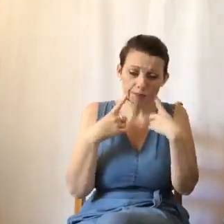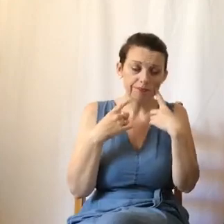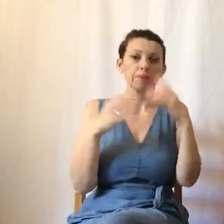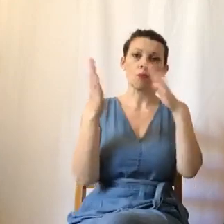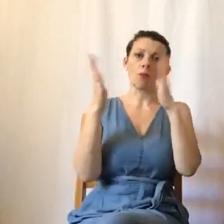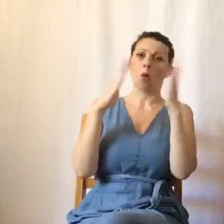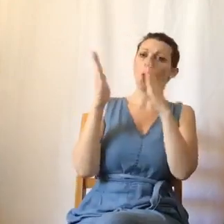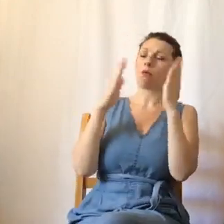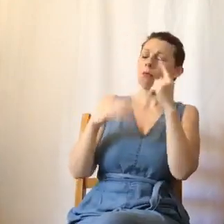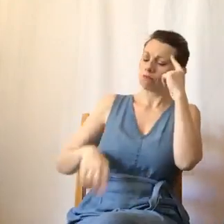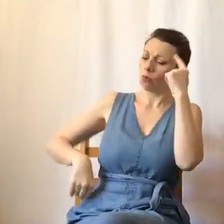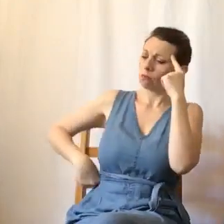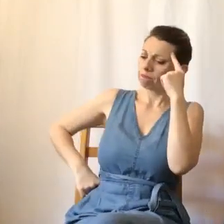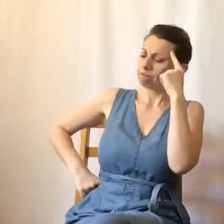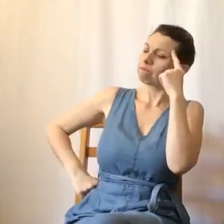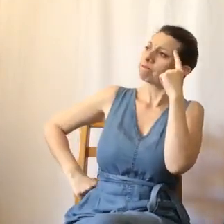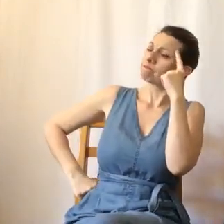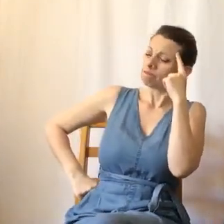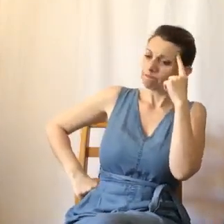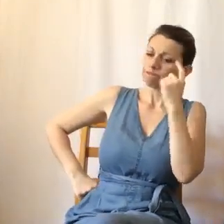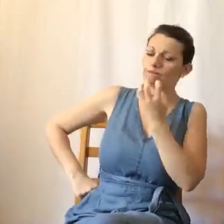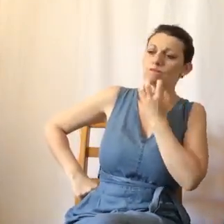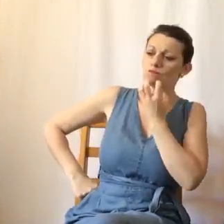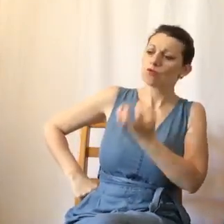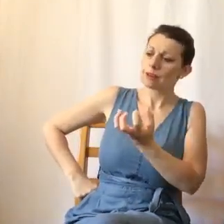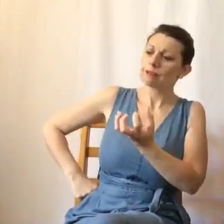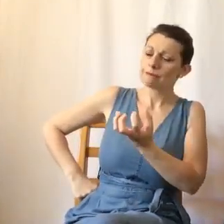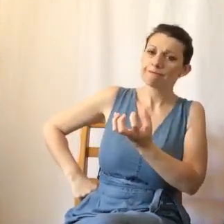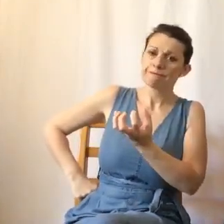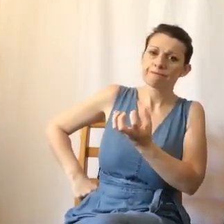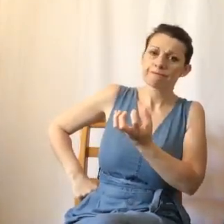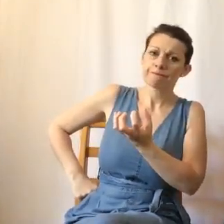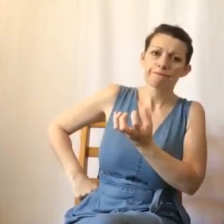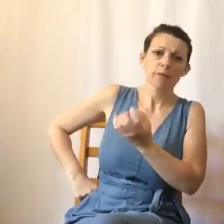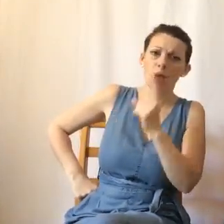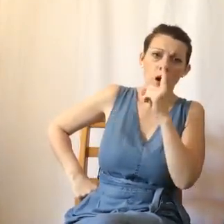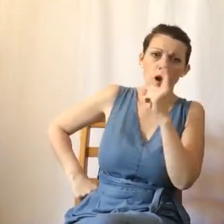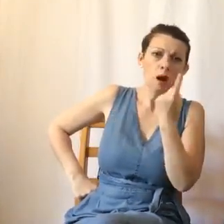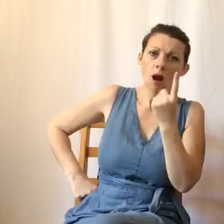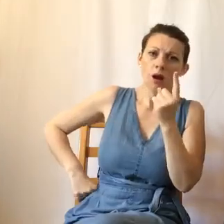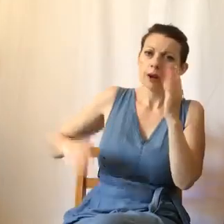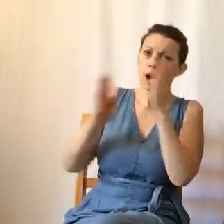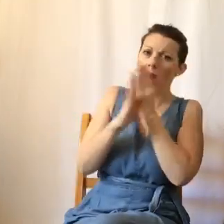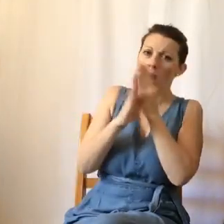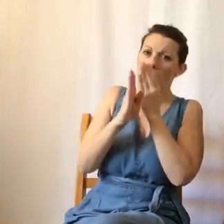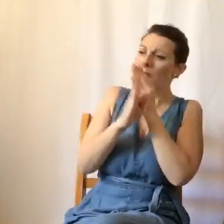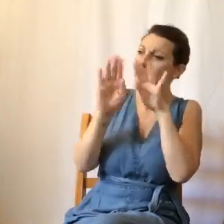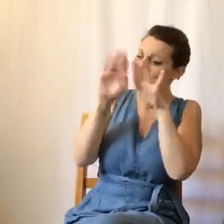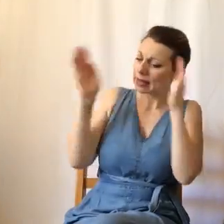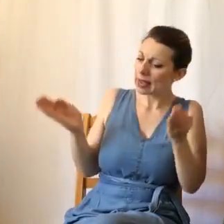She couldn't hide there anymore. She had to leave the cave.